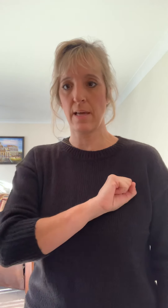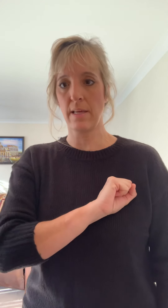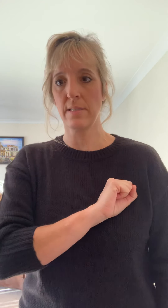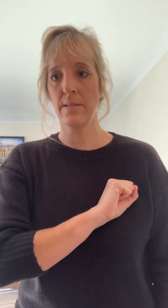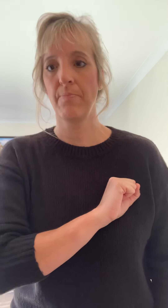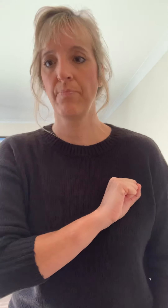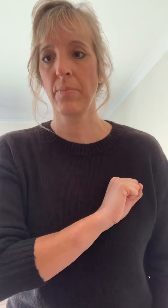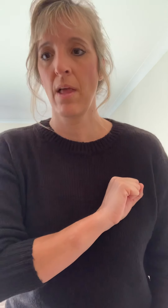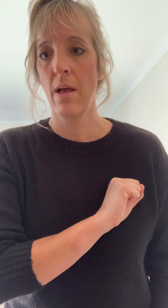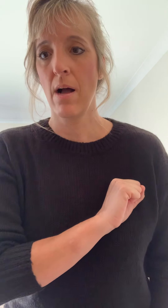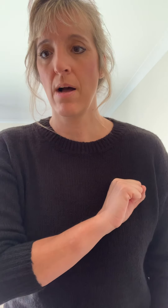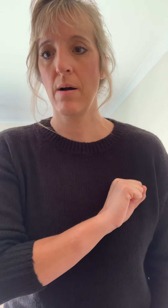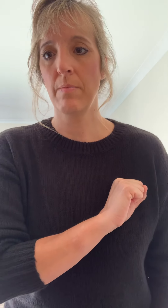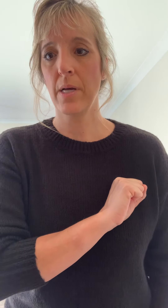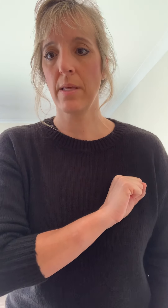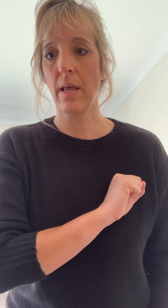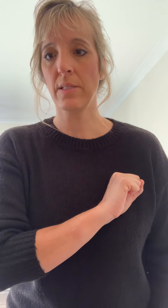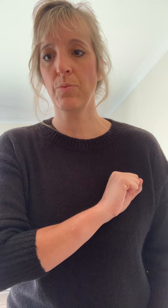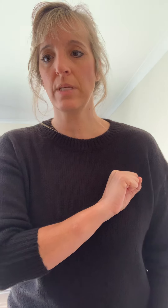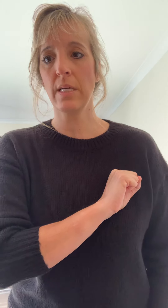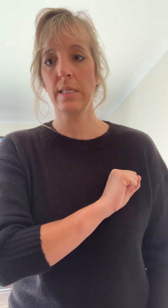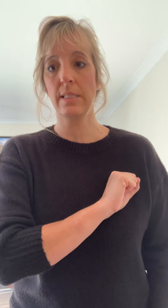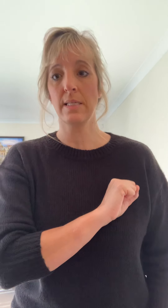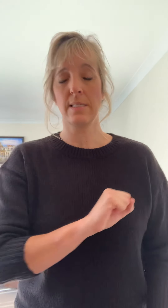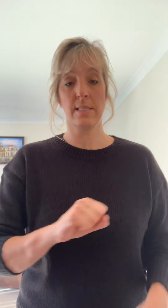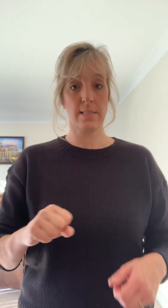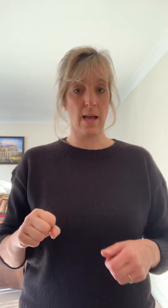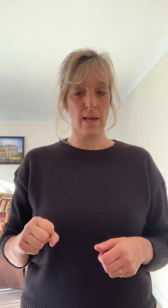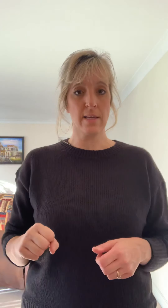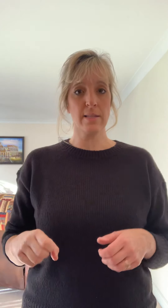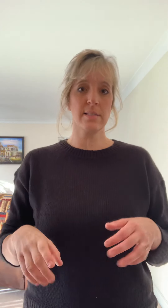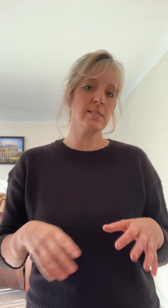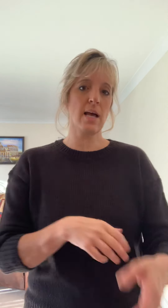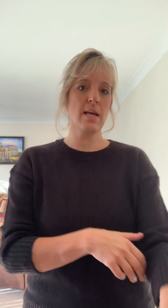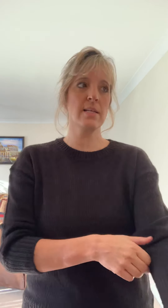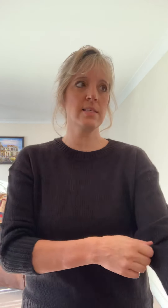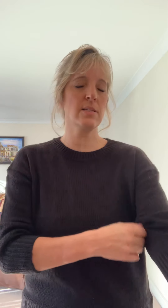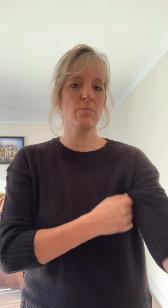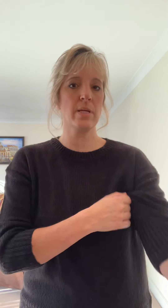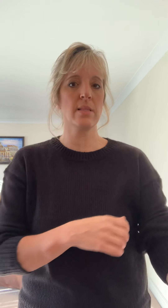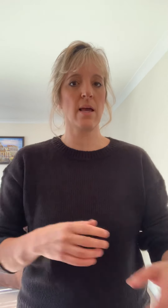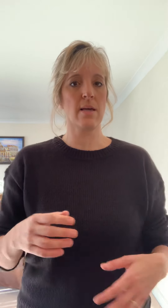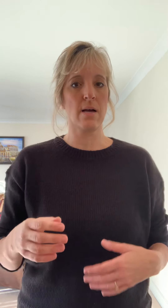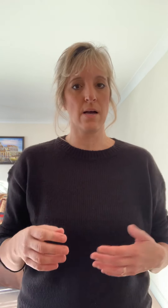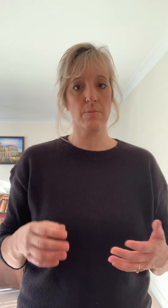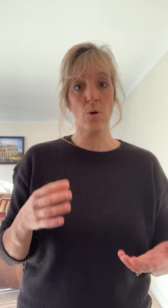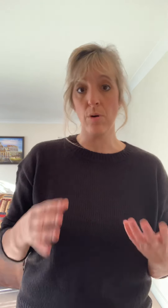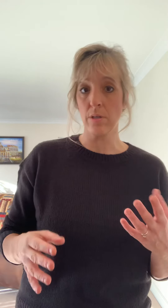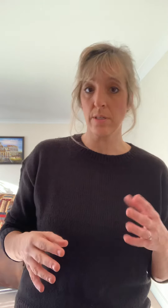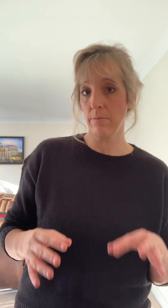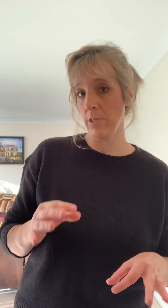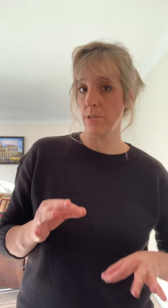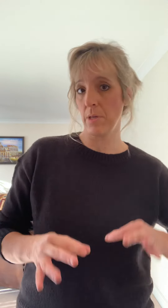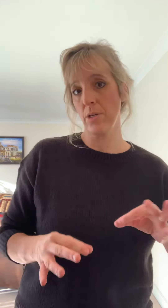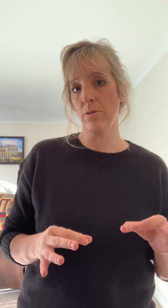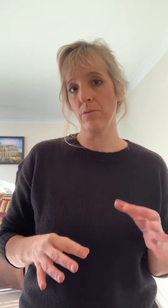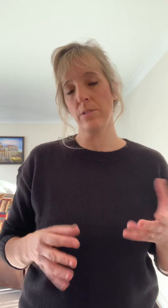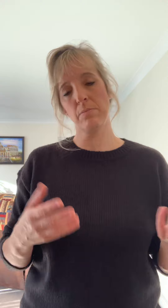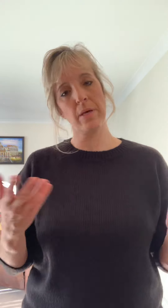Senate. The next one is decide. Decide is a little bit like court, which, makes